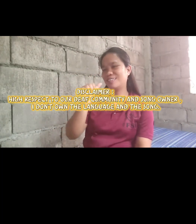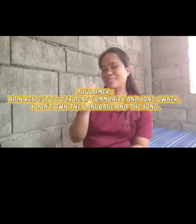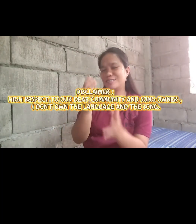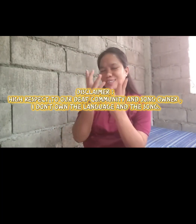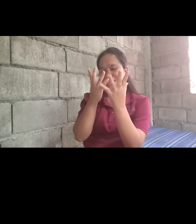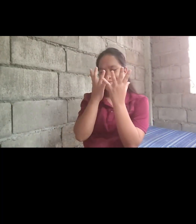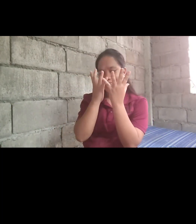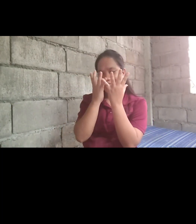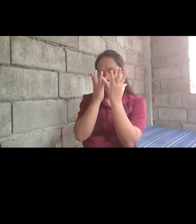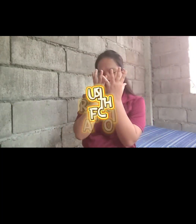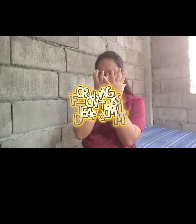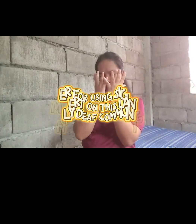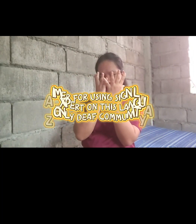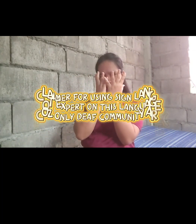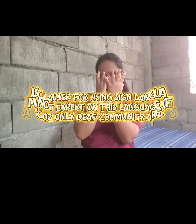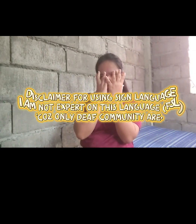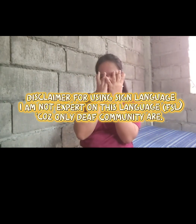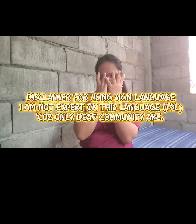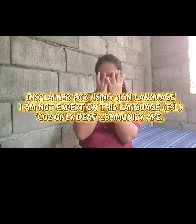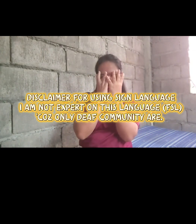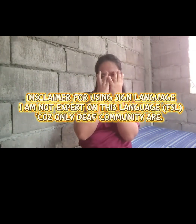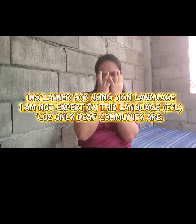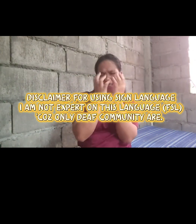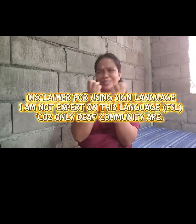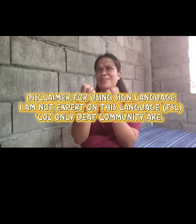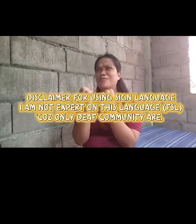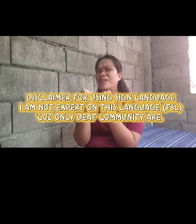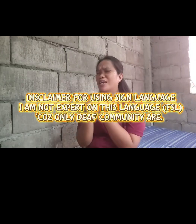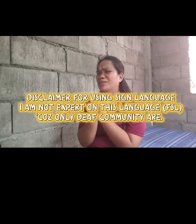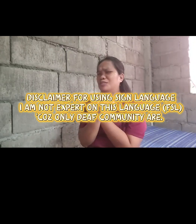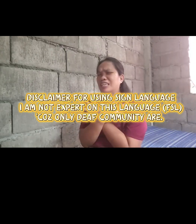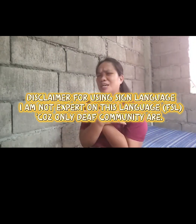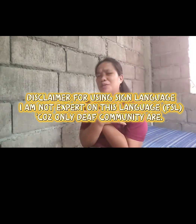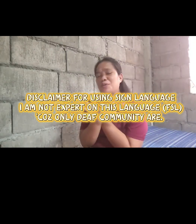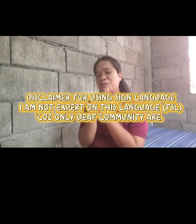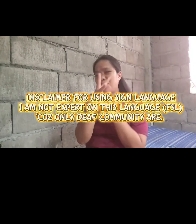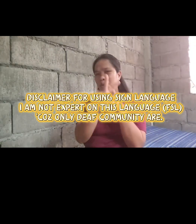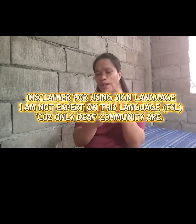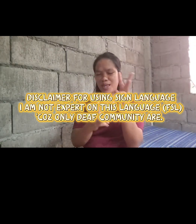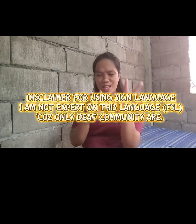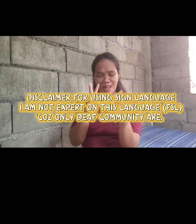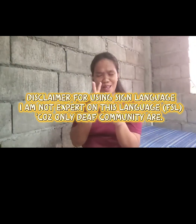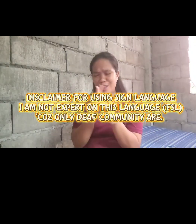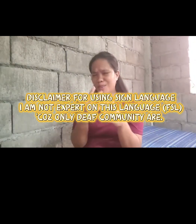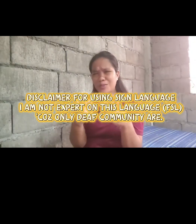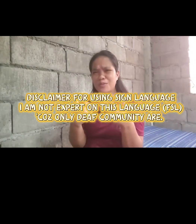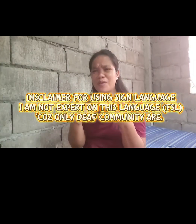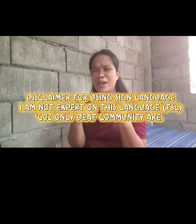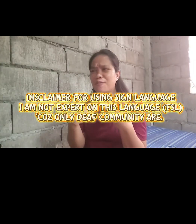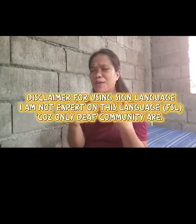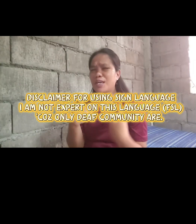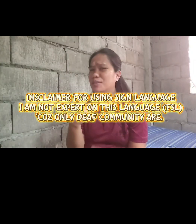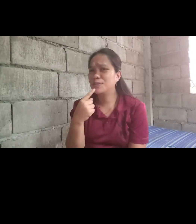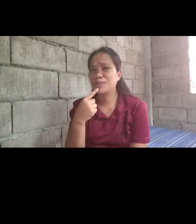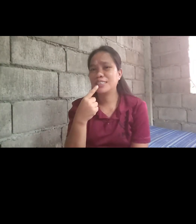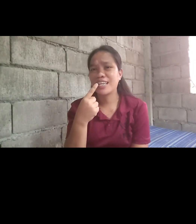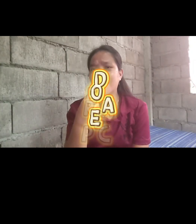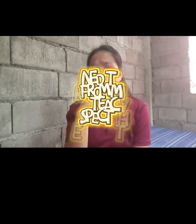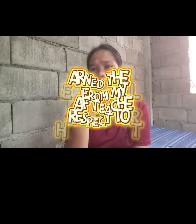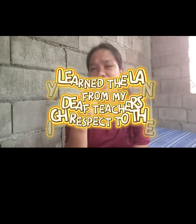teachers. So again, ang mga deaf lang jud na community ang nakahibalo o naka-own sa language. So ako na nang nakatunan, tanan ako